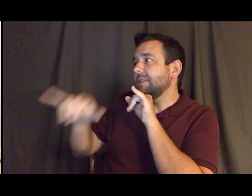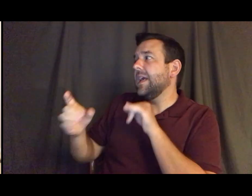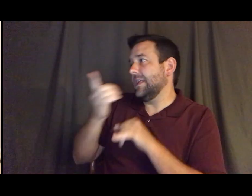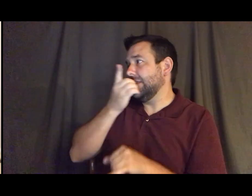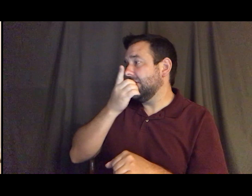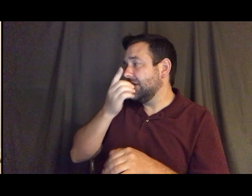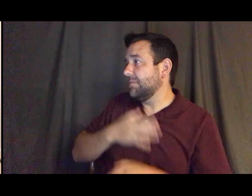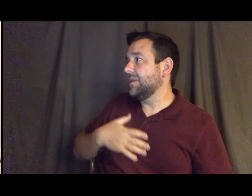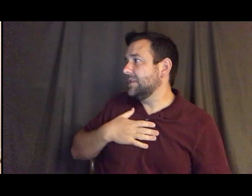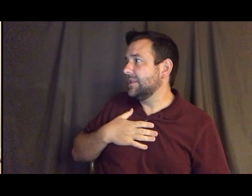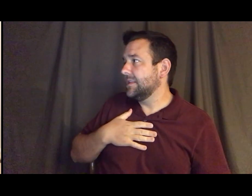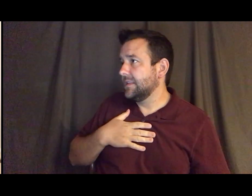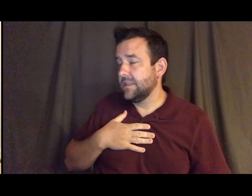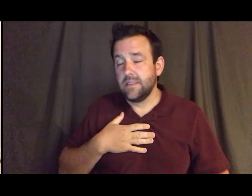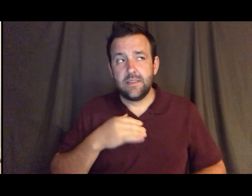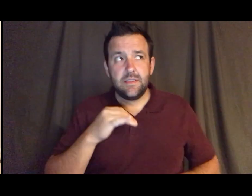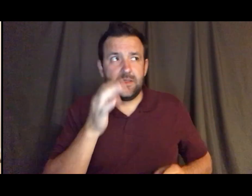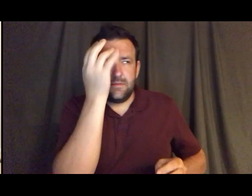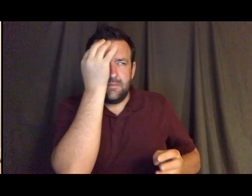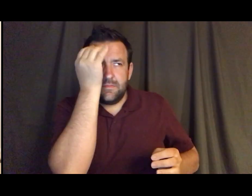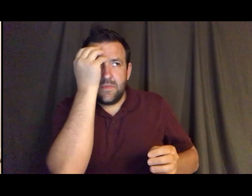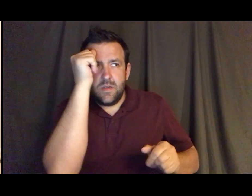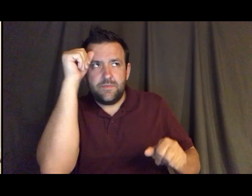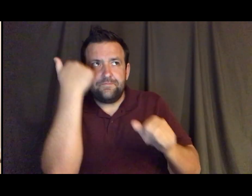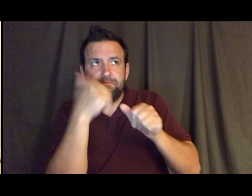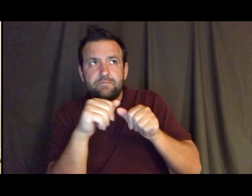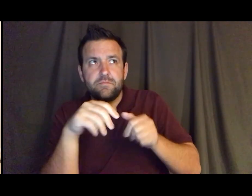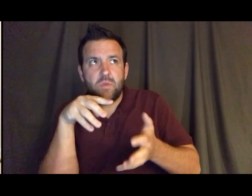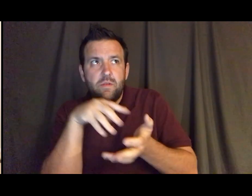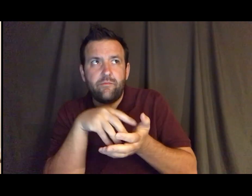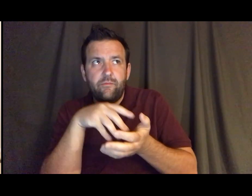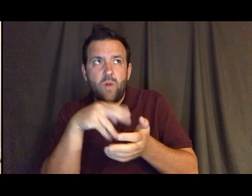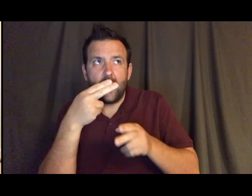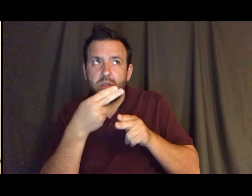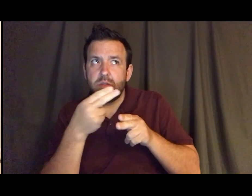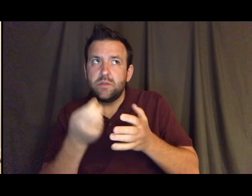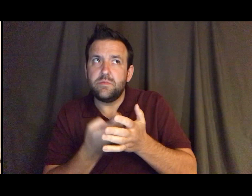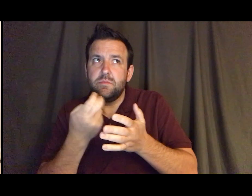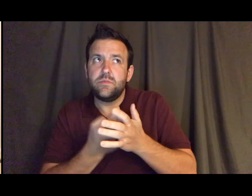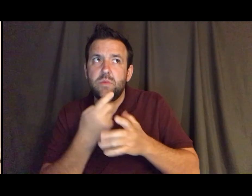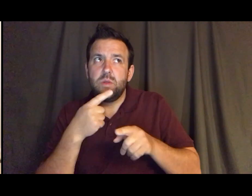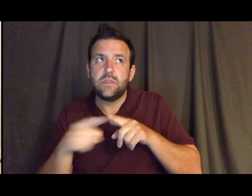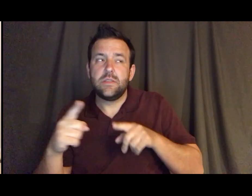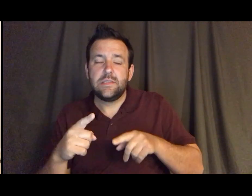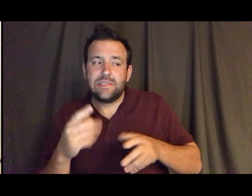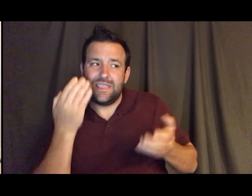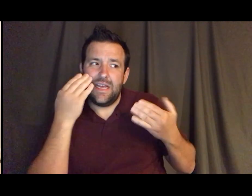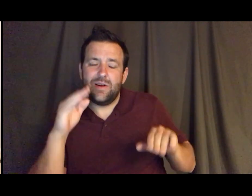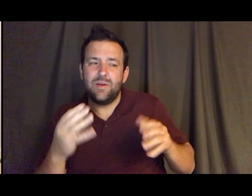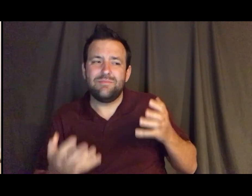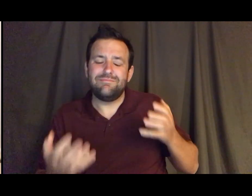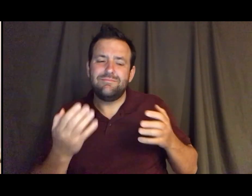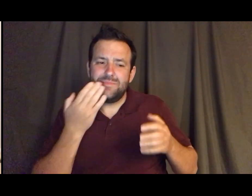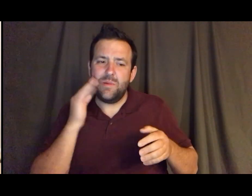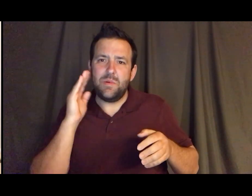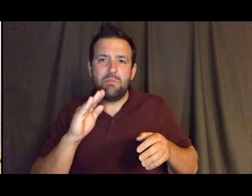big spoon. "Well, I don't know," said Julie. "Maybe it's a bad idea.